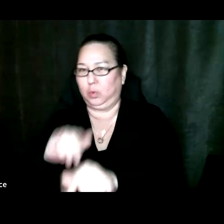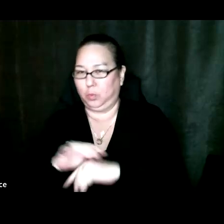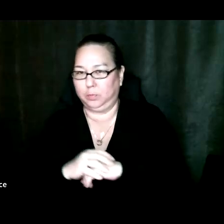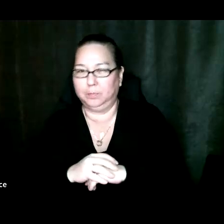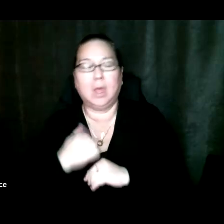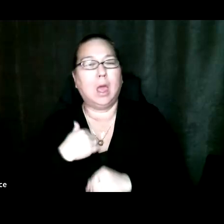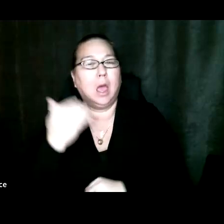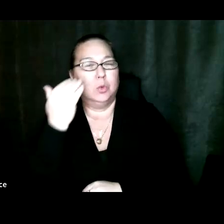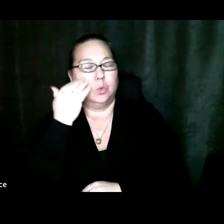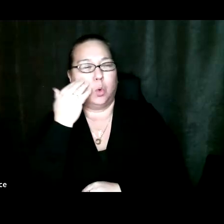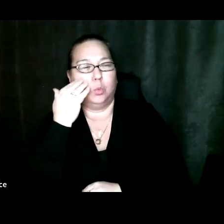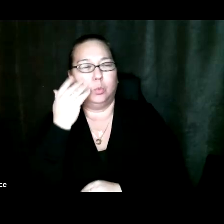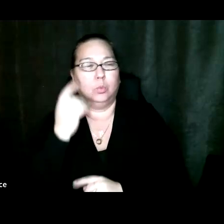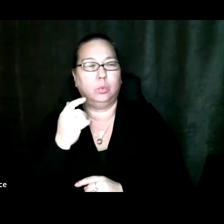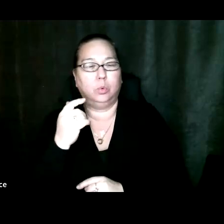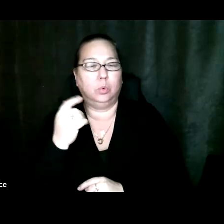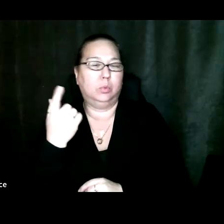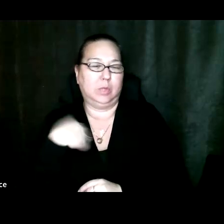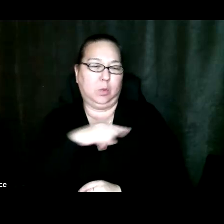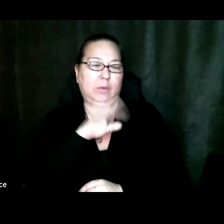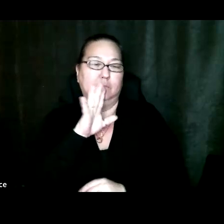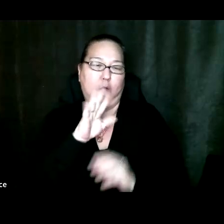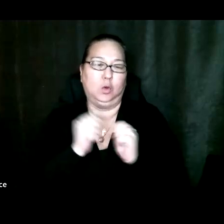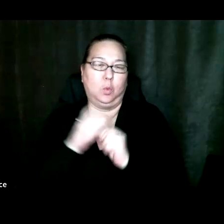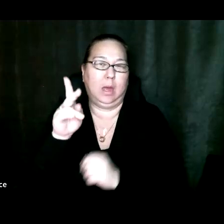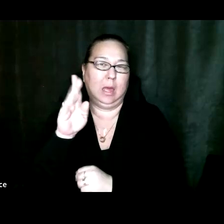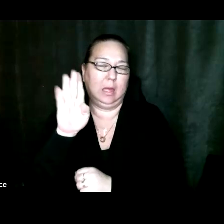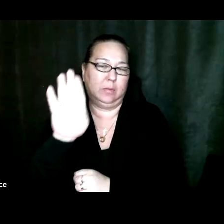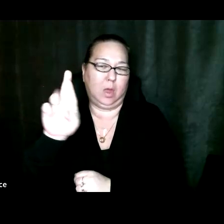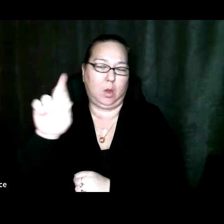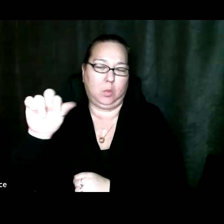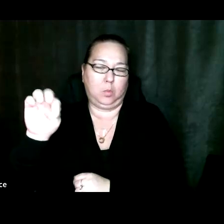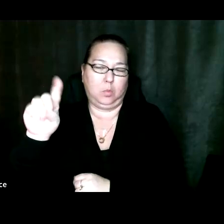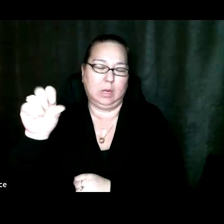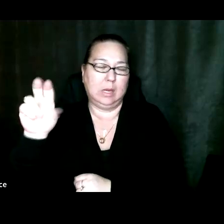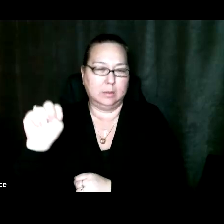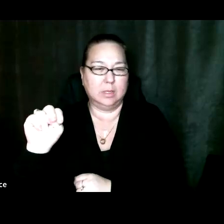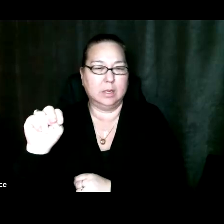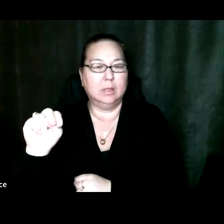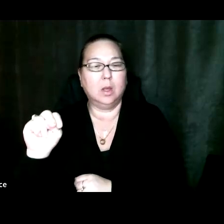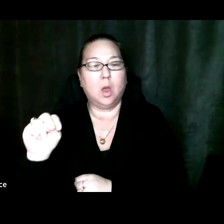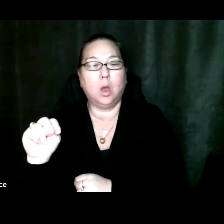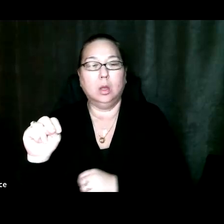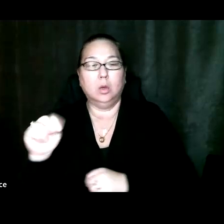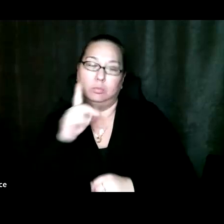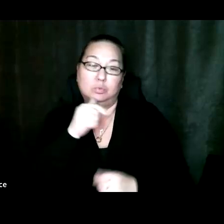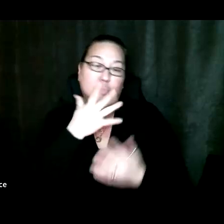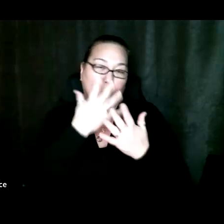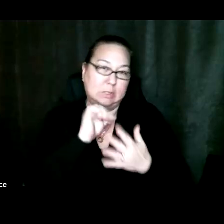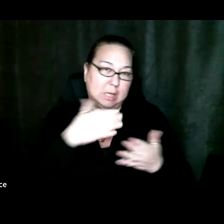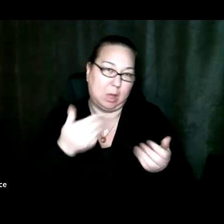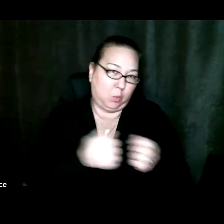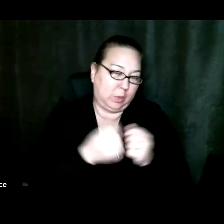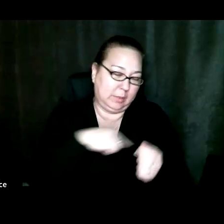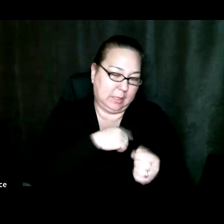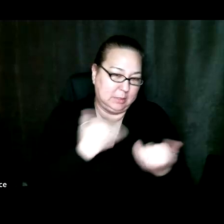to Brandon, who unfortunately is not with us tonight, but one of our concerns, or one of the things that we would hope, is that we would be able to come back at this point